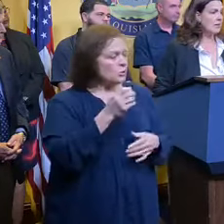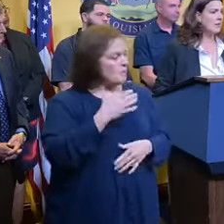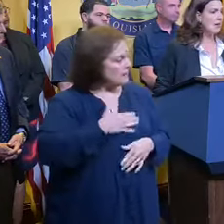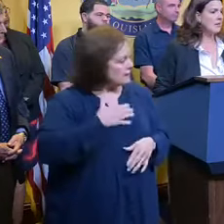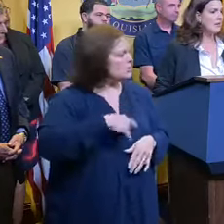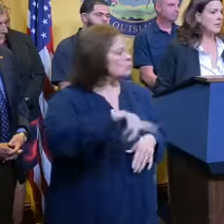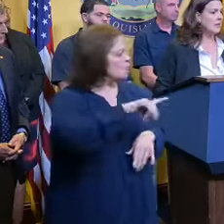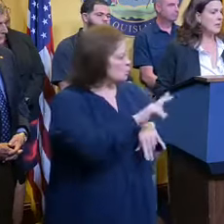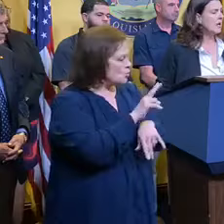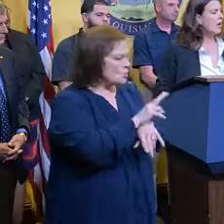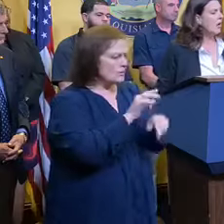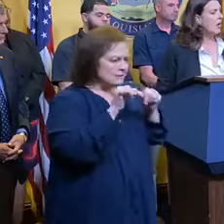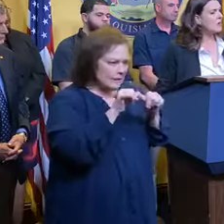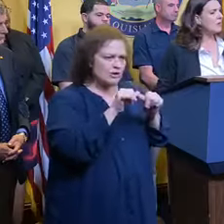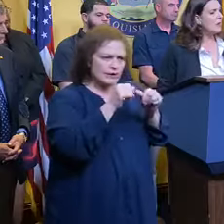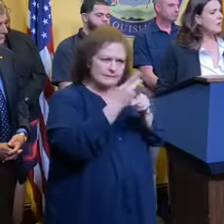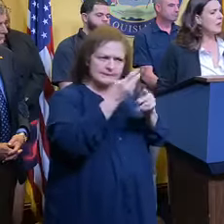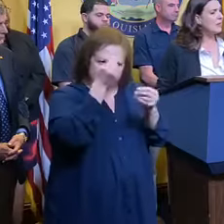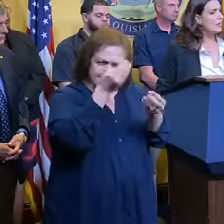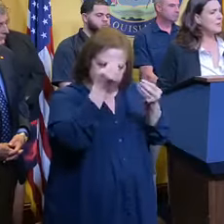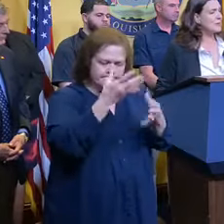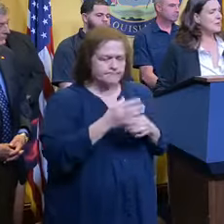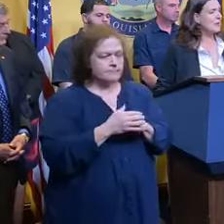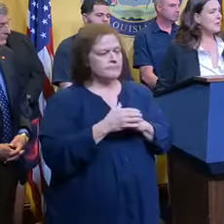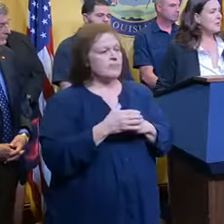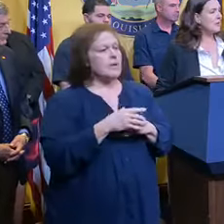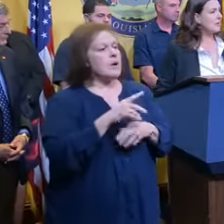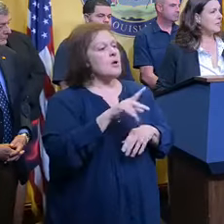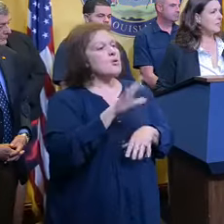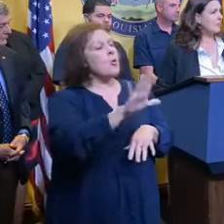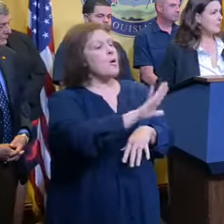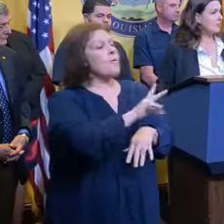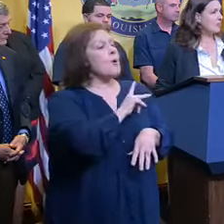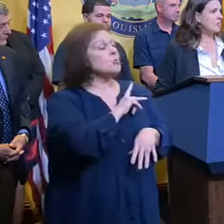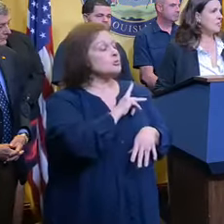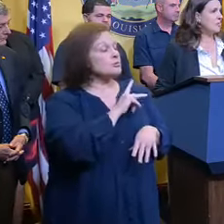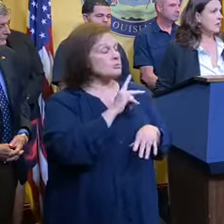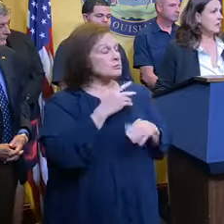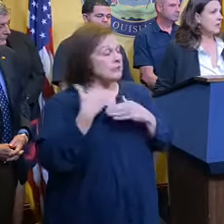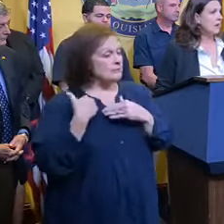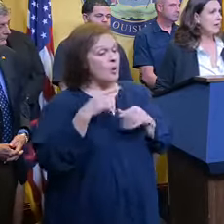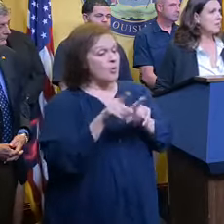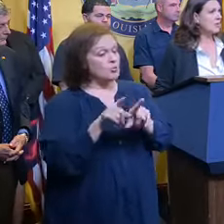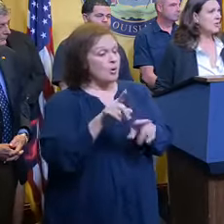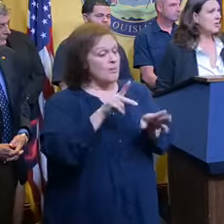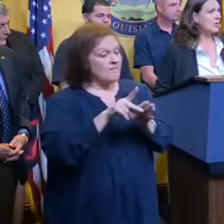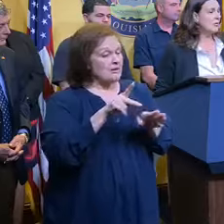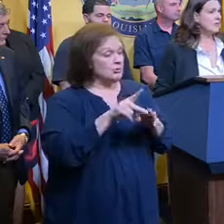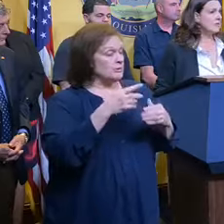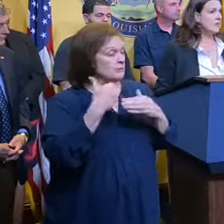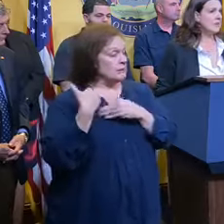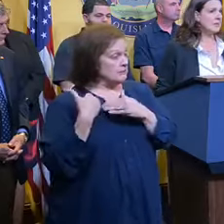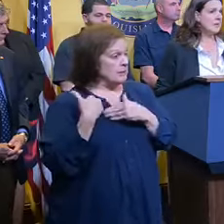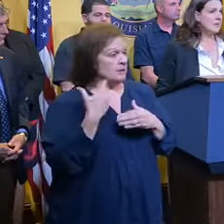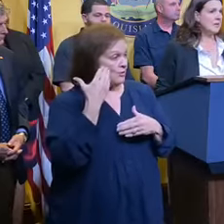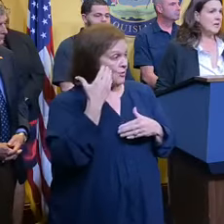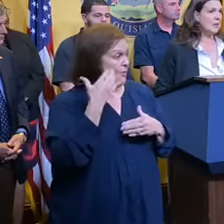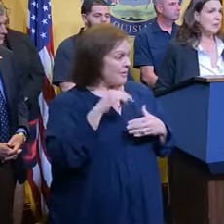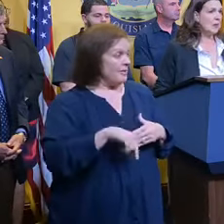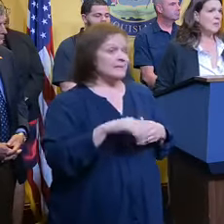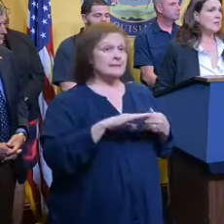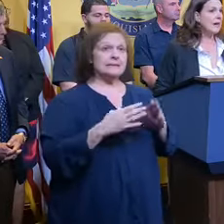everybody use that continually. Also, that with personal responsibility is professional responsibility. As we mentioned, this is a